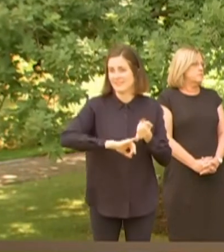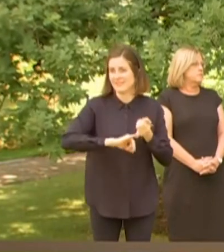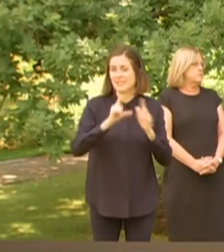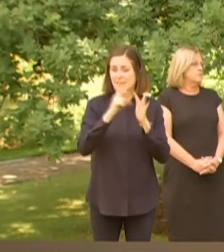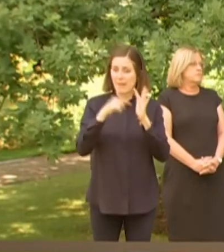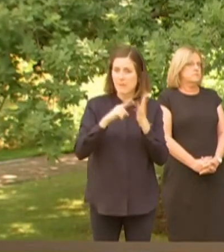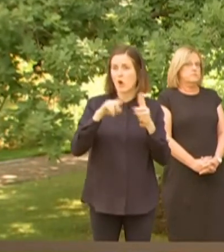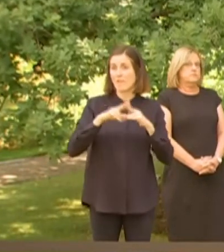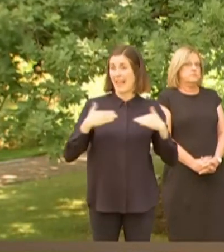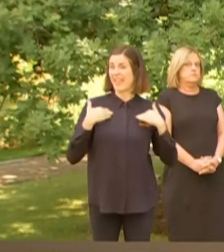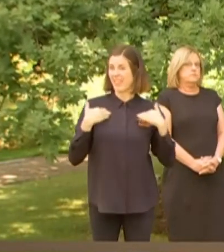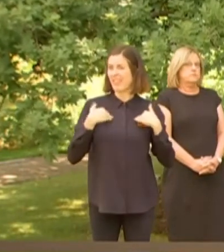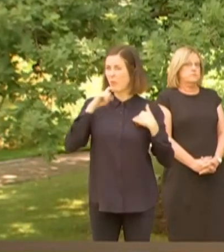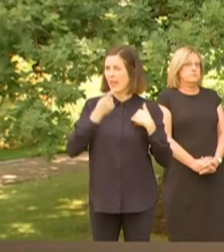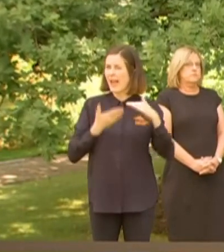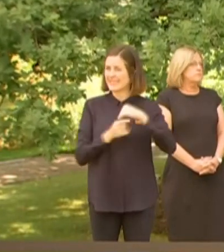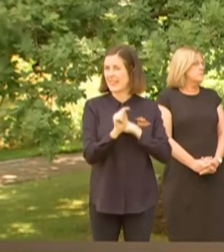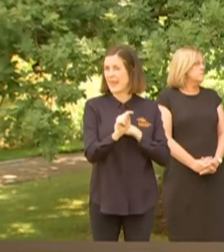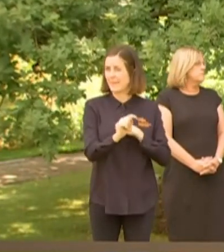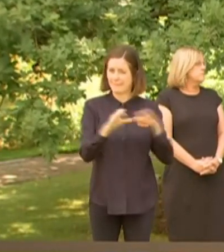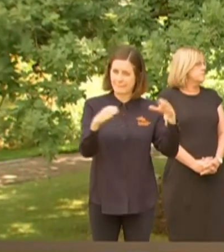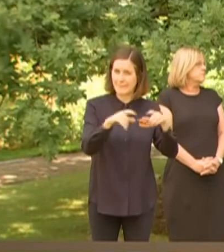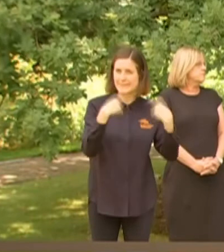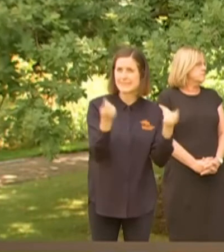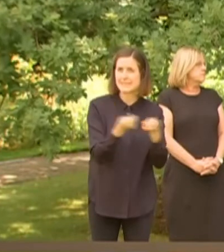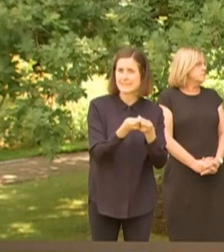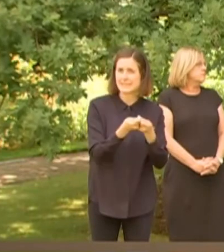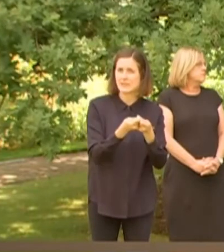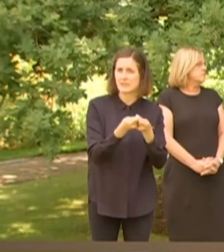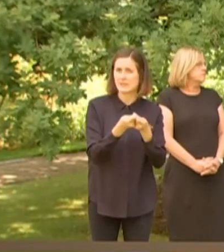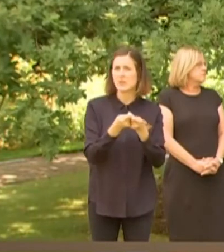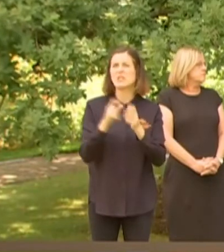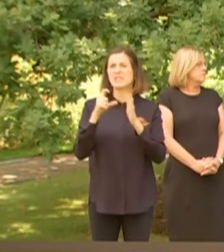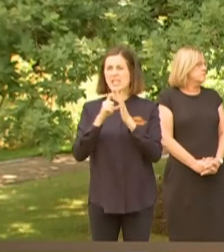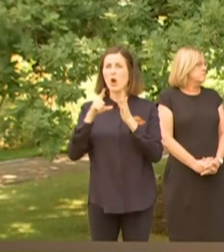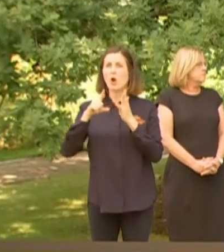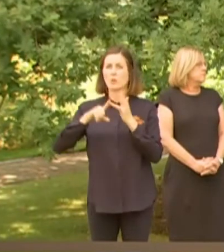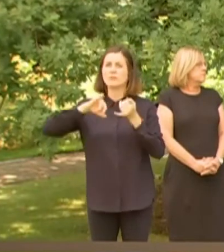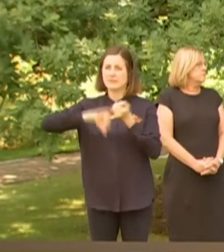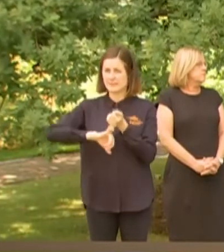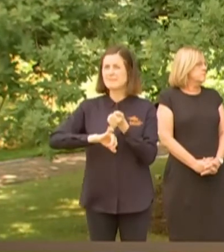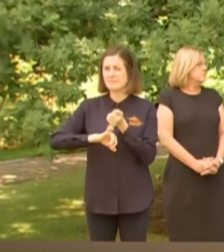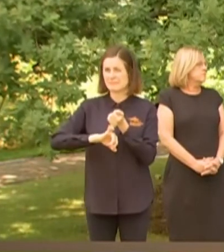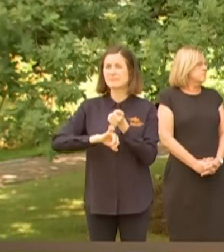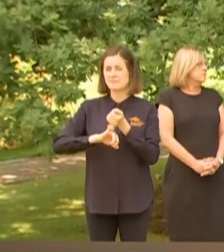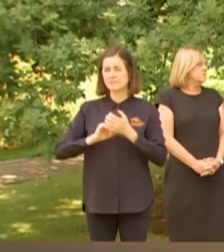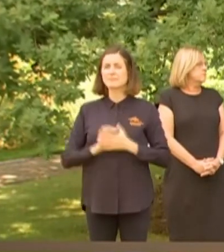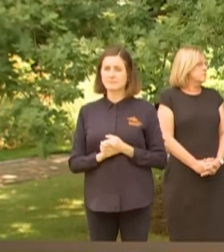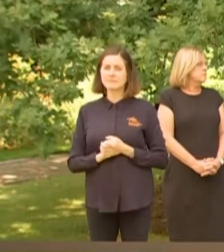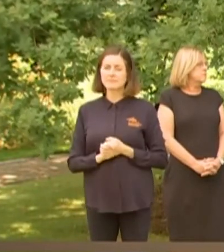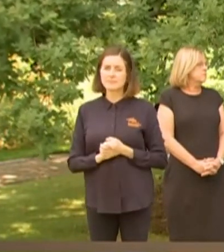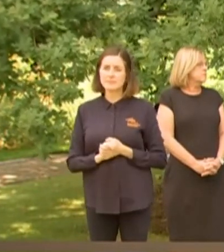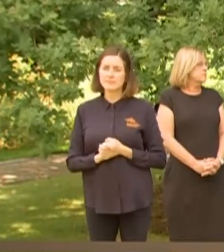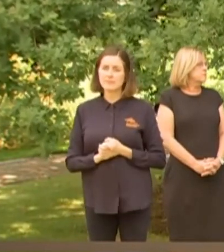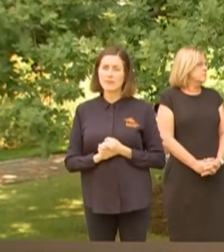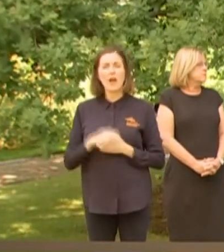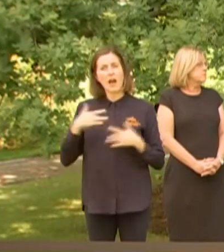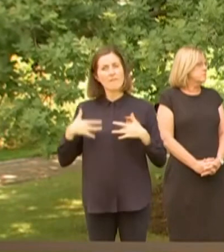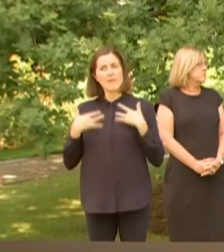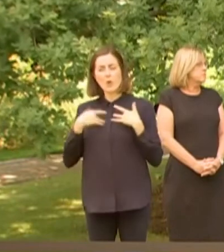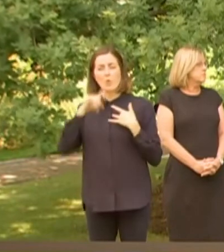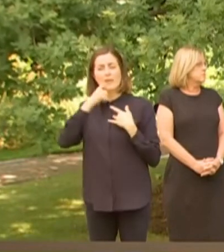1, that does give us some time, but I don't see this having any impacts on our public health response, whether